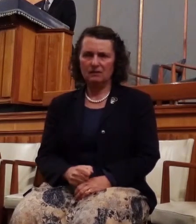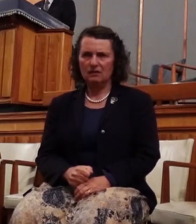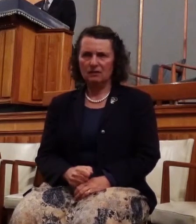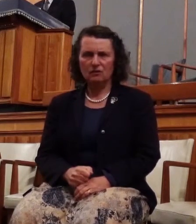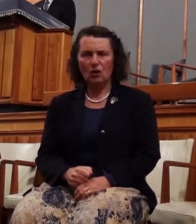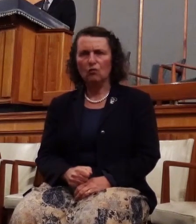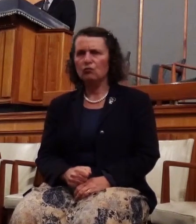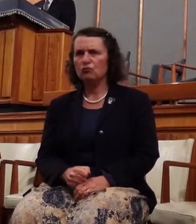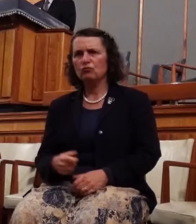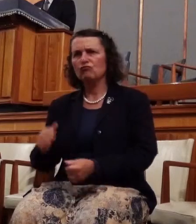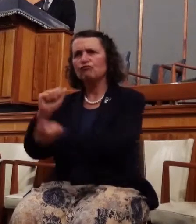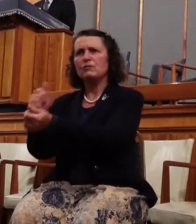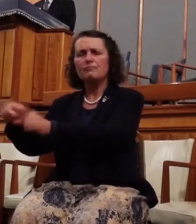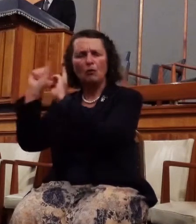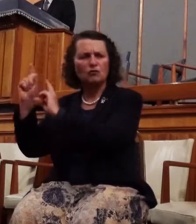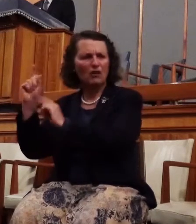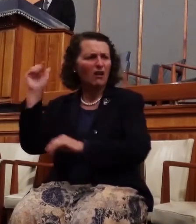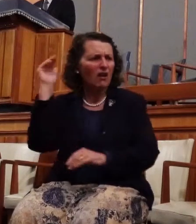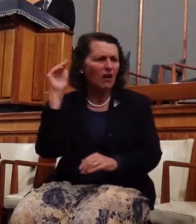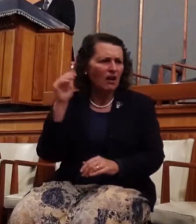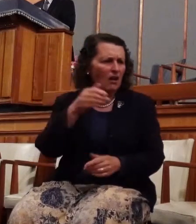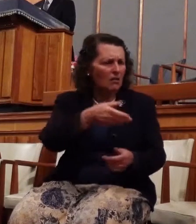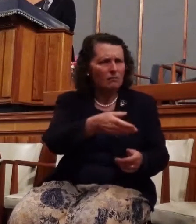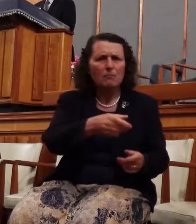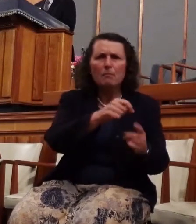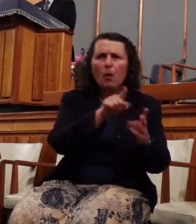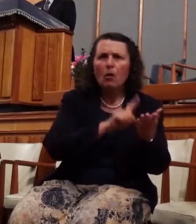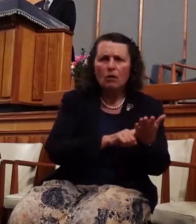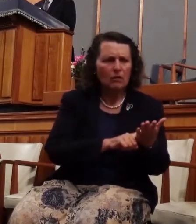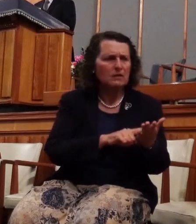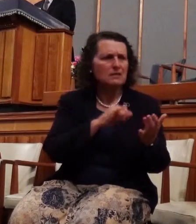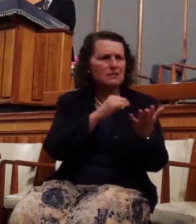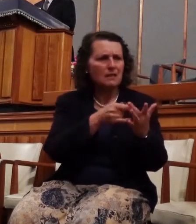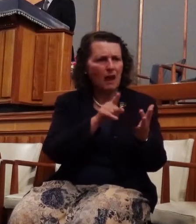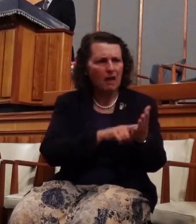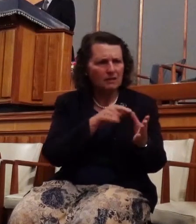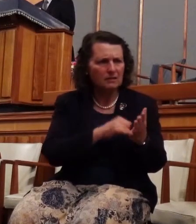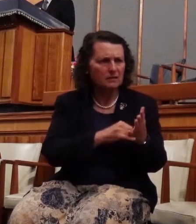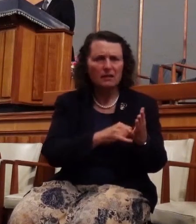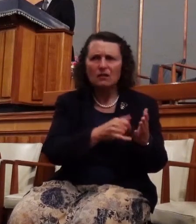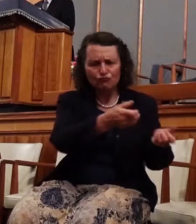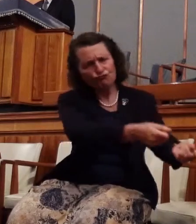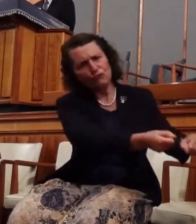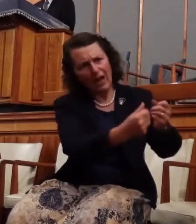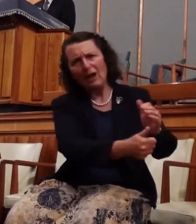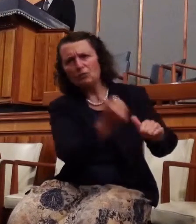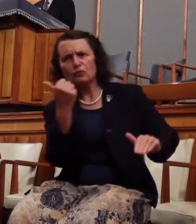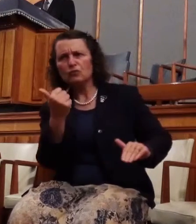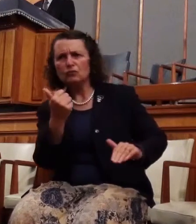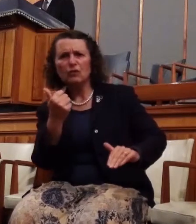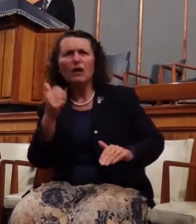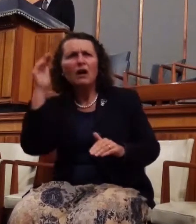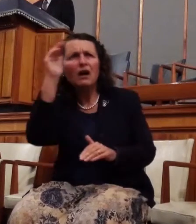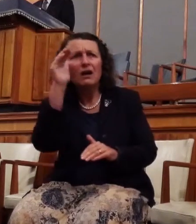Sirs, what must I do to be saved? And they said, Paul and Silas said unto